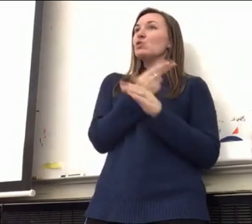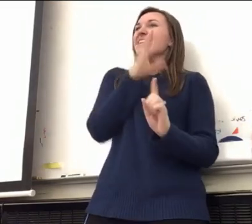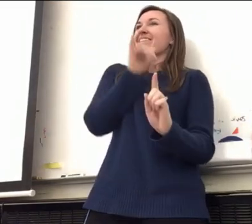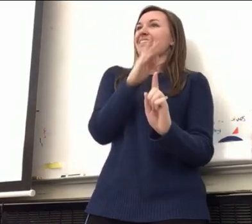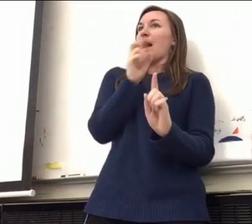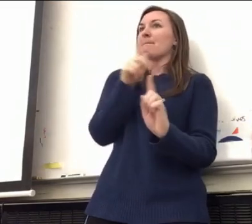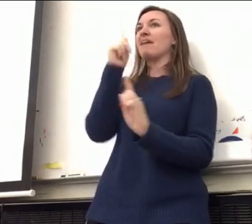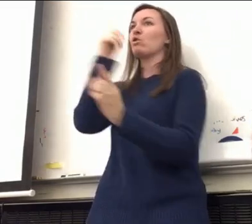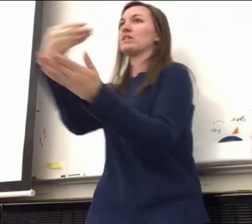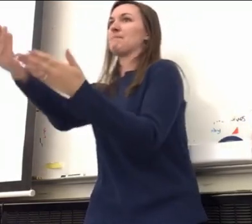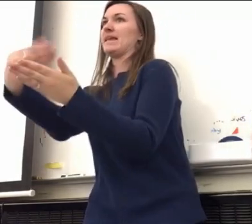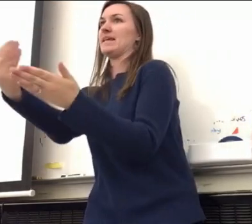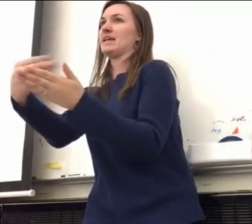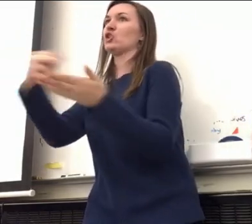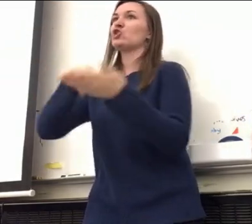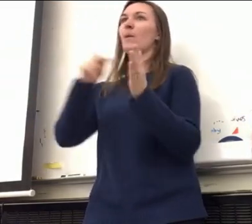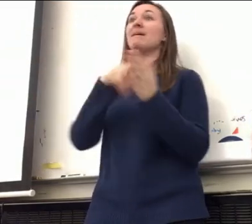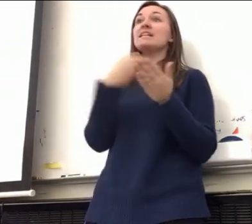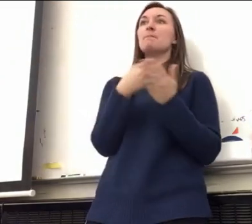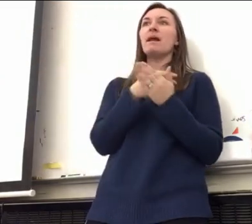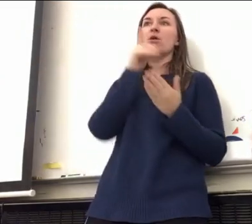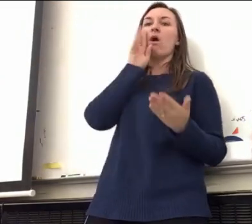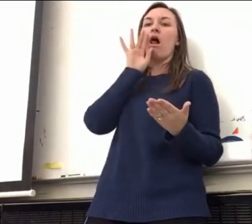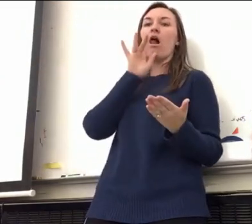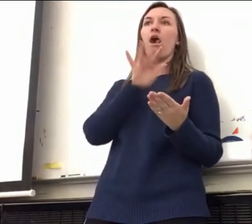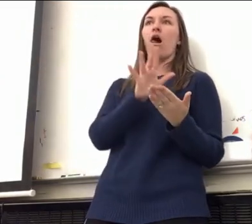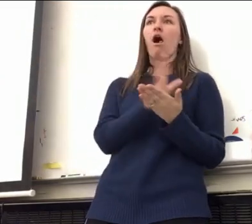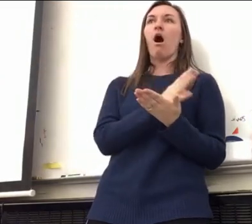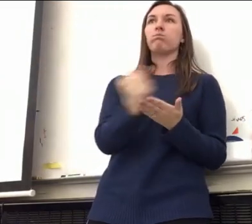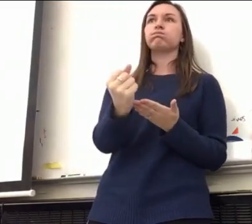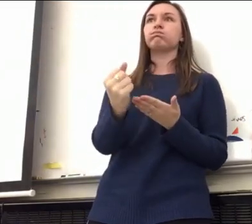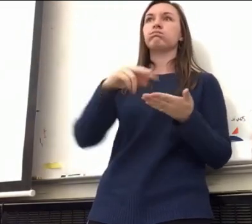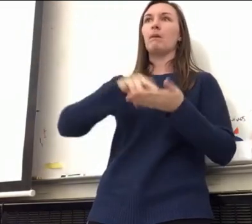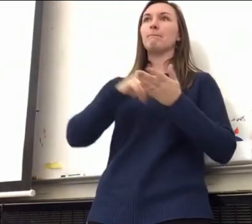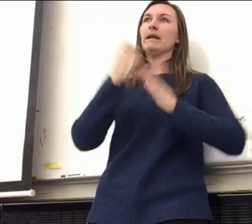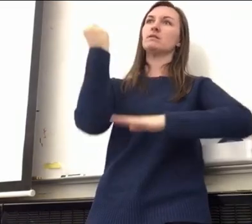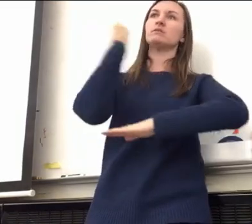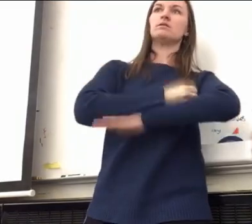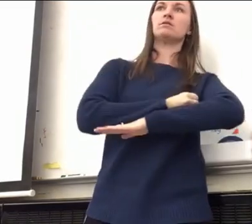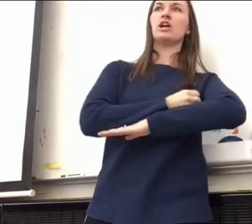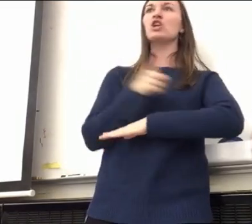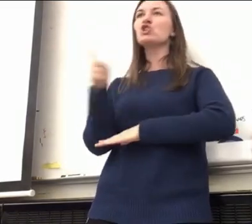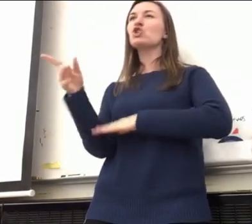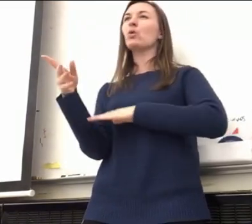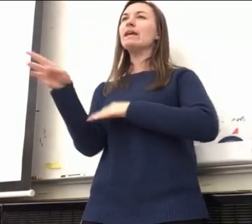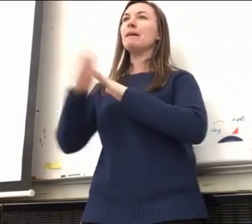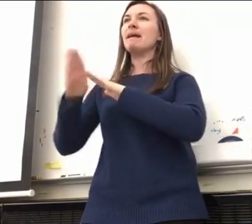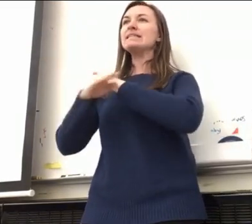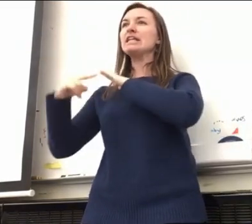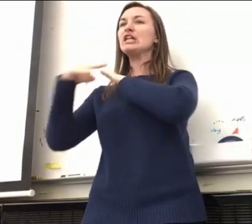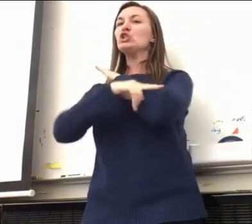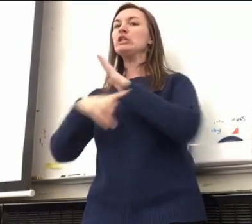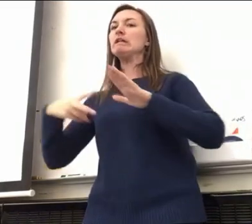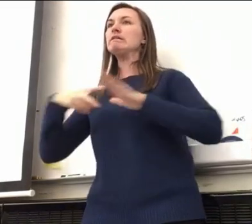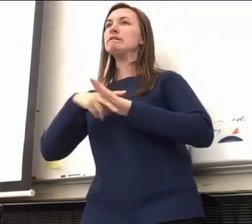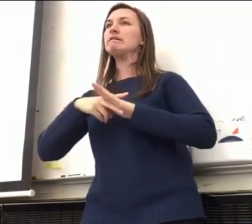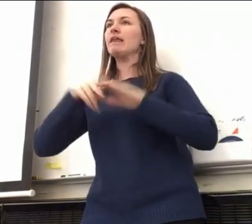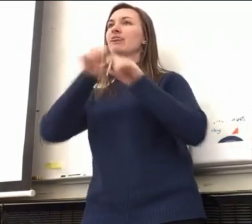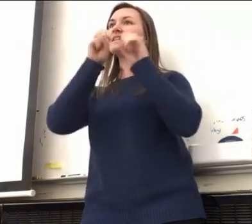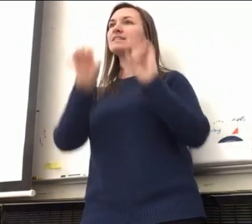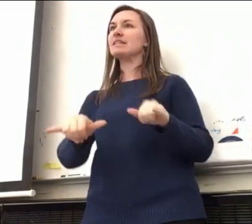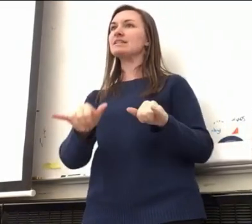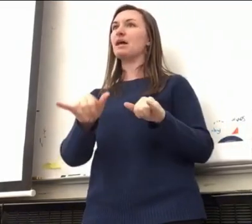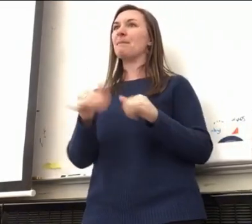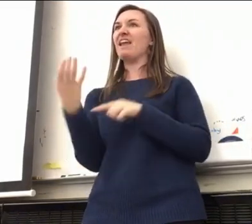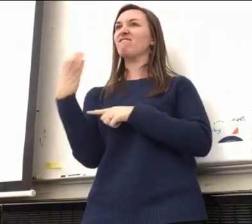the bank is going to decline, and it's going to die. Okay? So basically, he cheats the system in order to get rid of it. Now, Roger B.